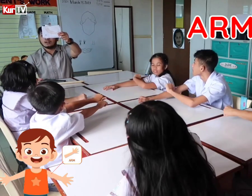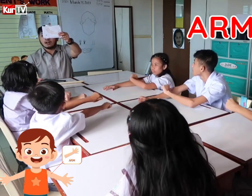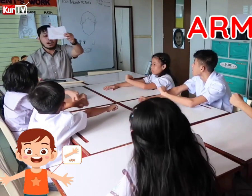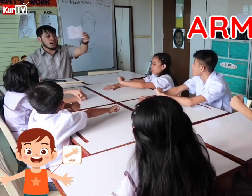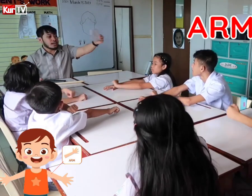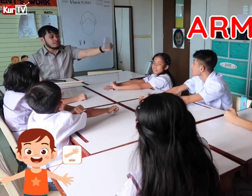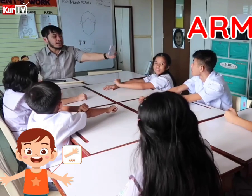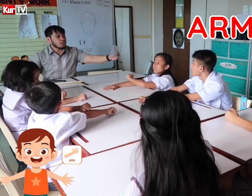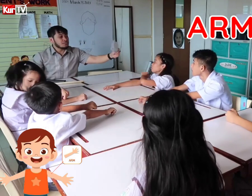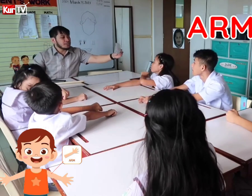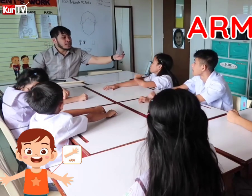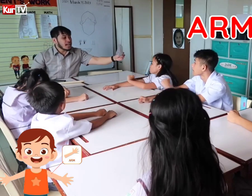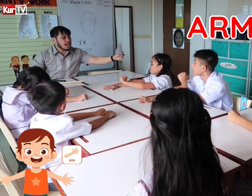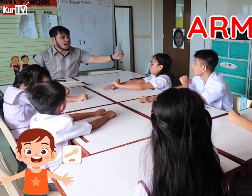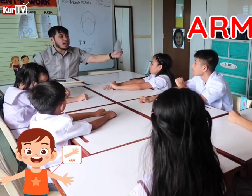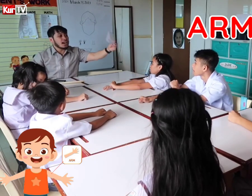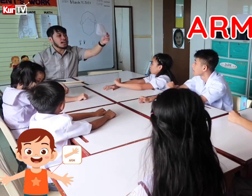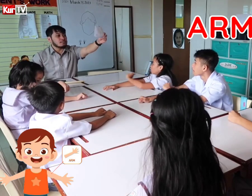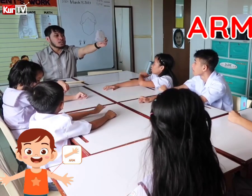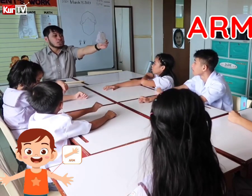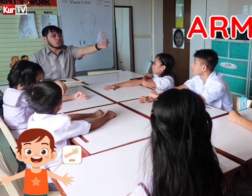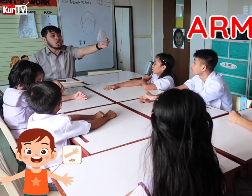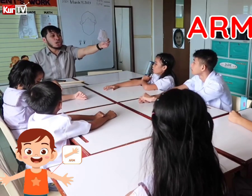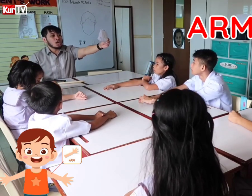Arm. Very good. Vina. Arm. Cholo.